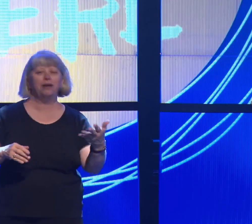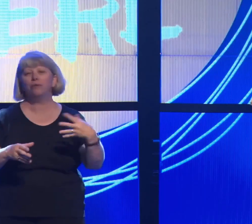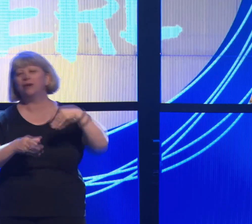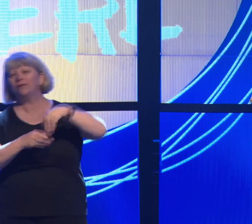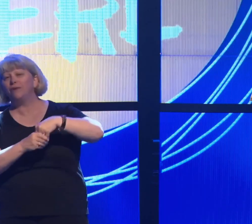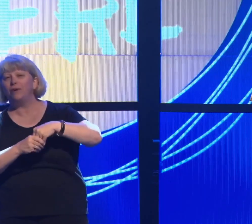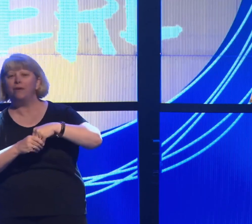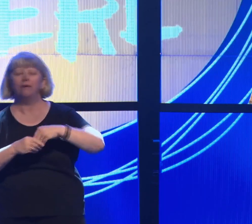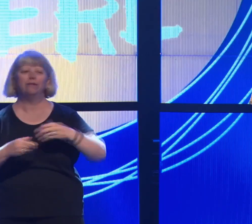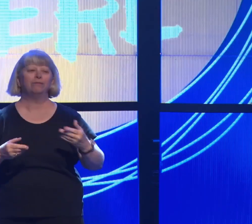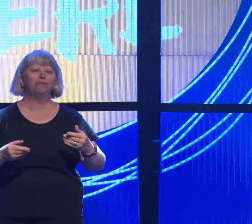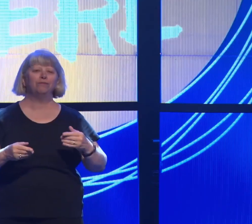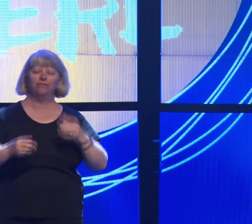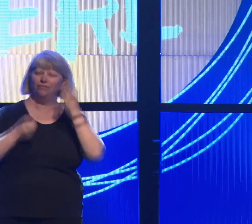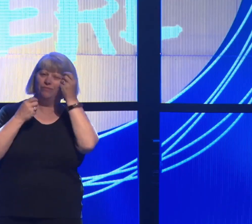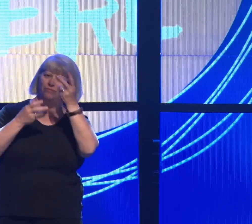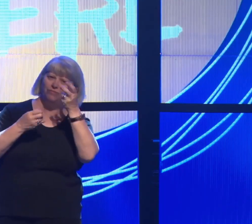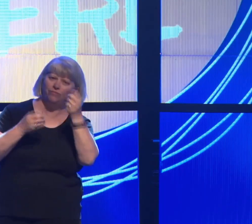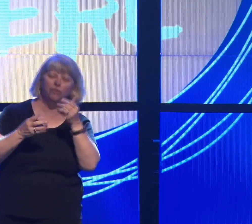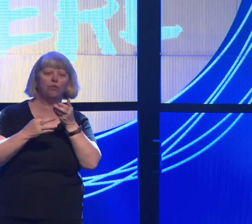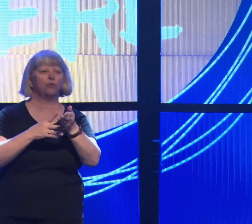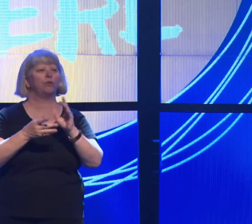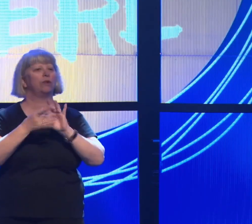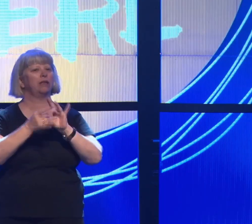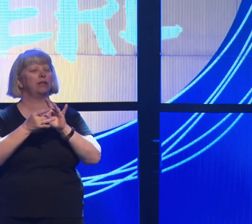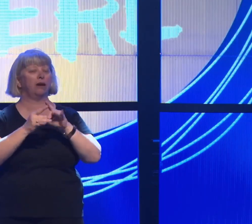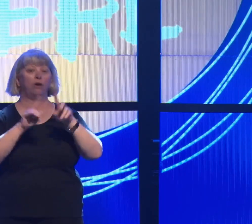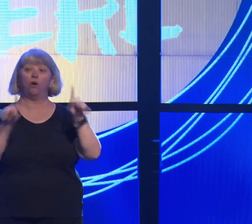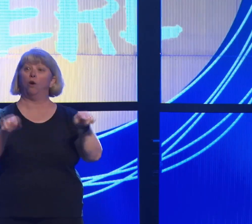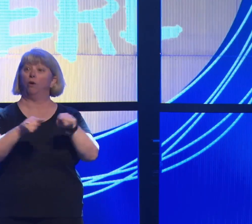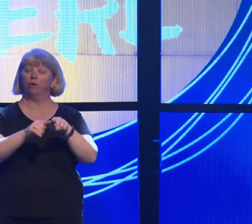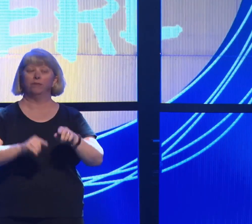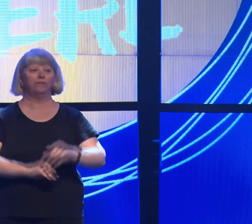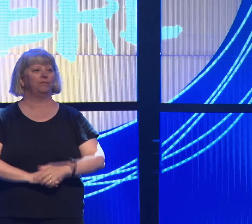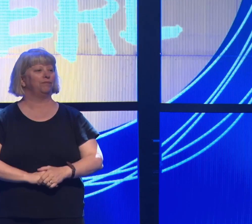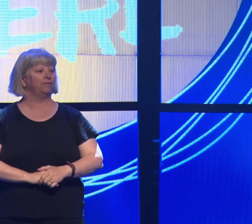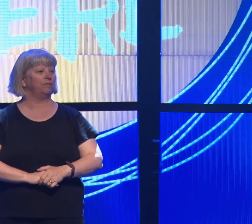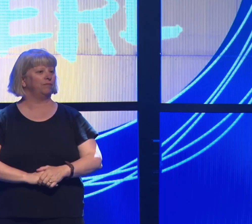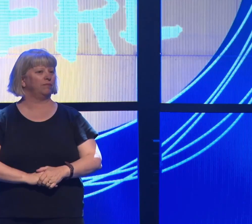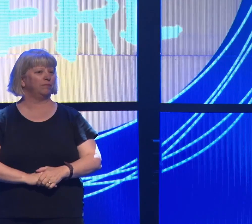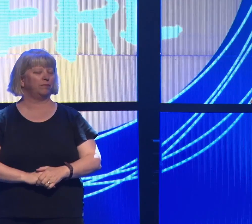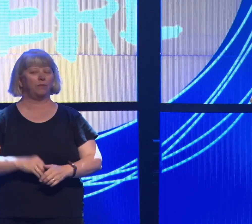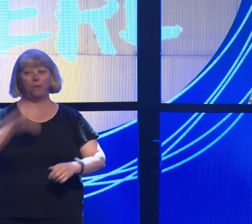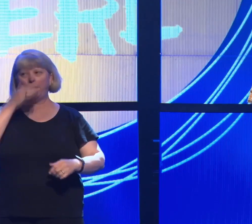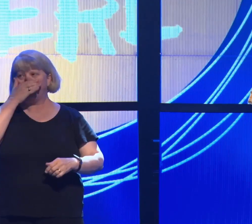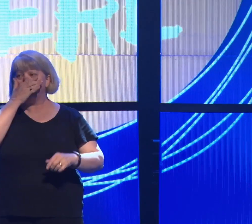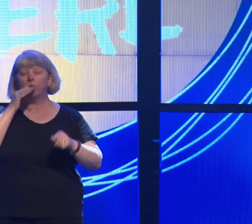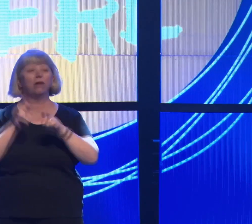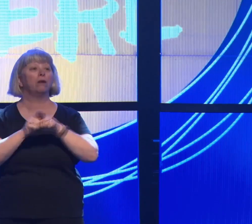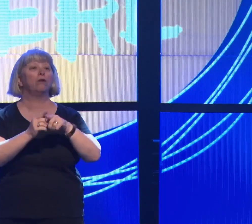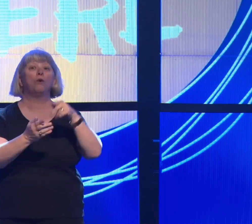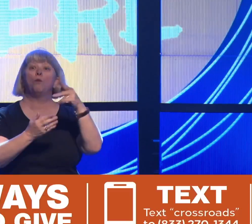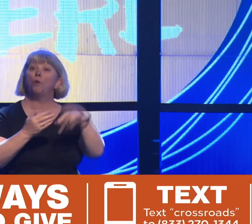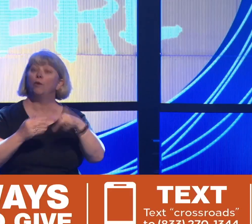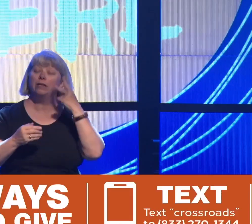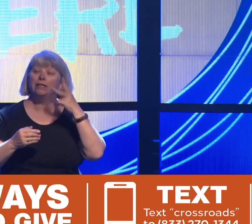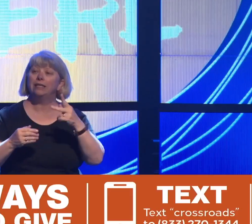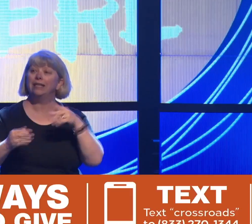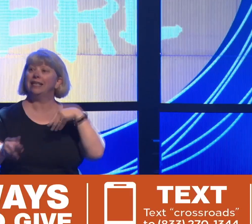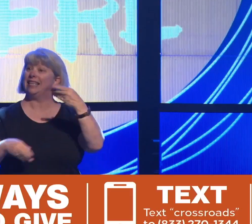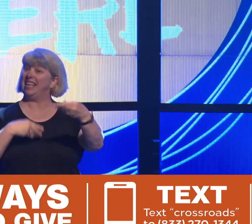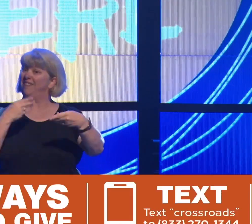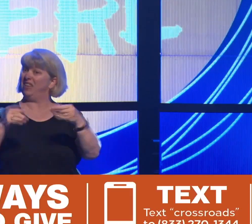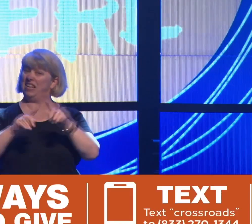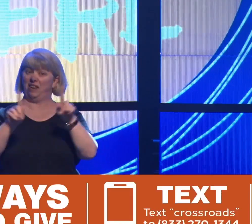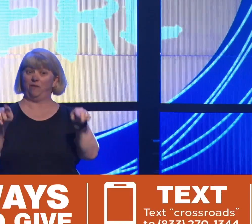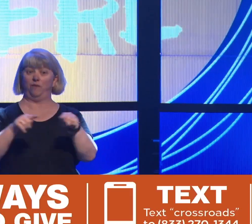with and communicate through that Connect card along the way of our service. And also in your program, you're going to find a giving